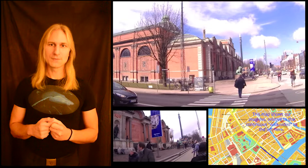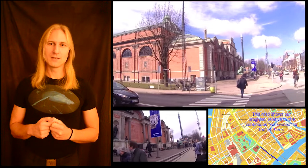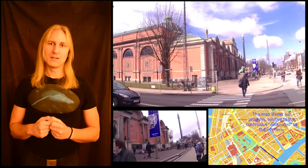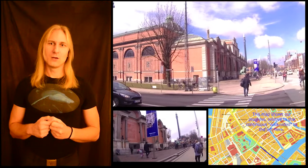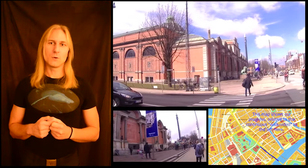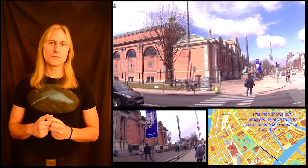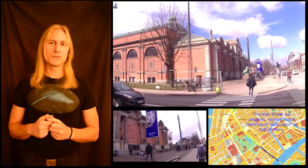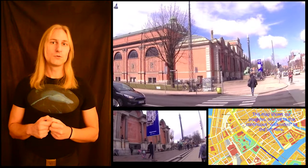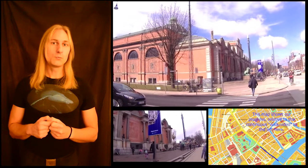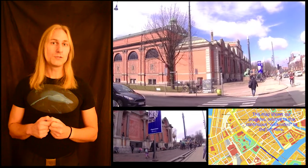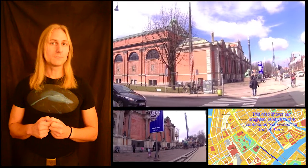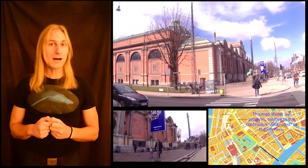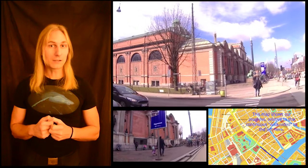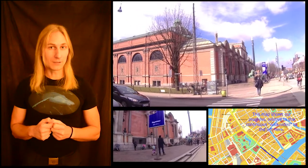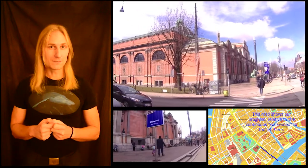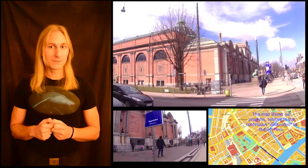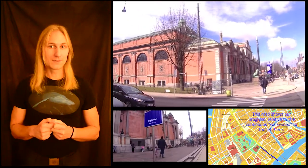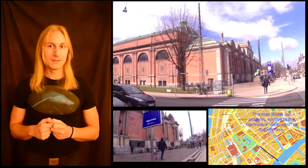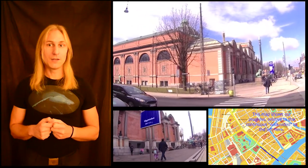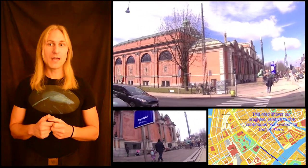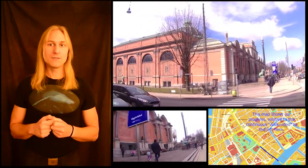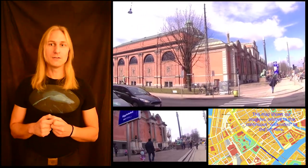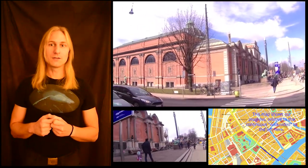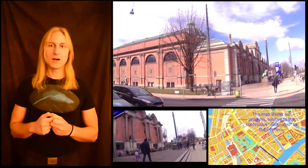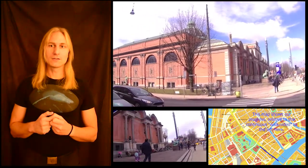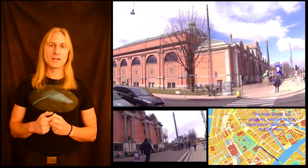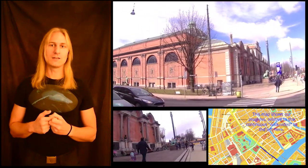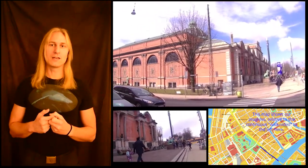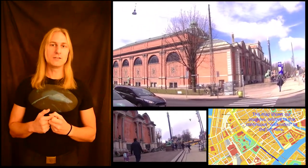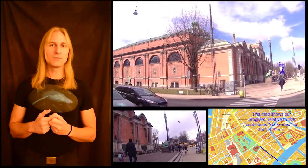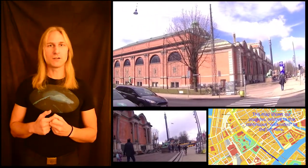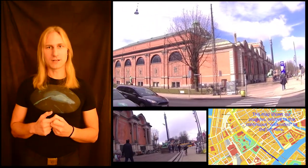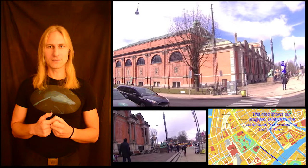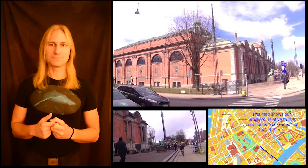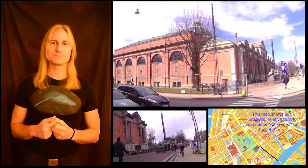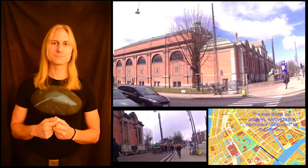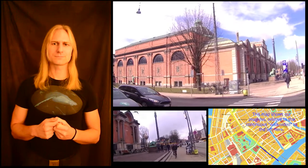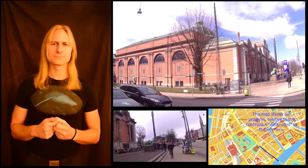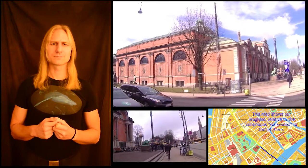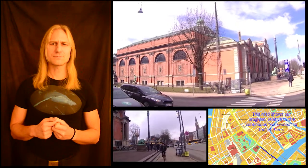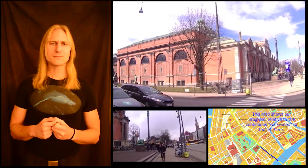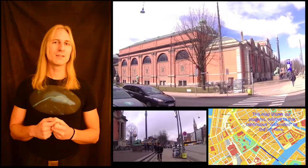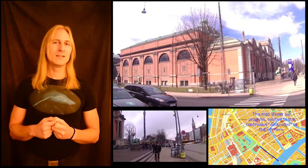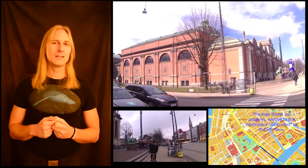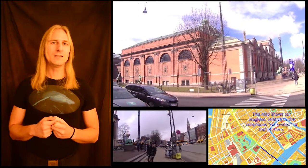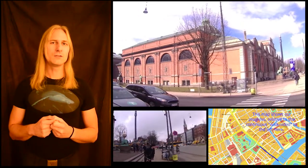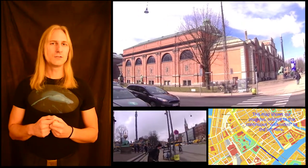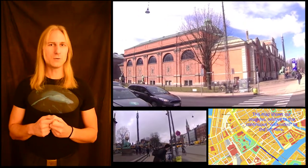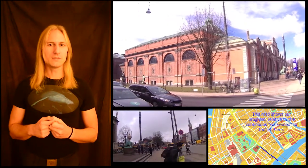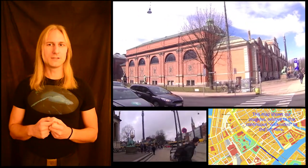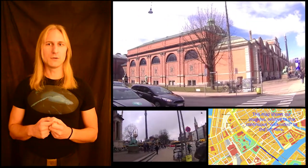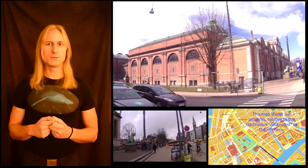death, was, to put it mildly, an avid art and antiques collector.